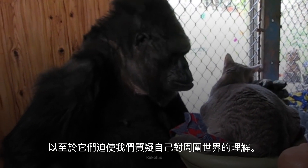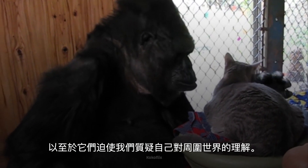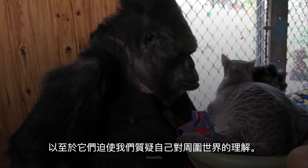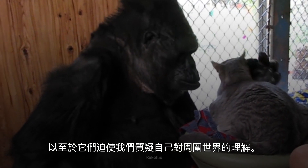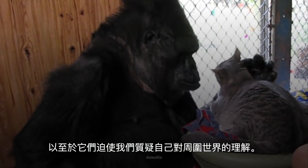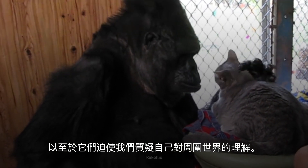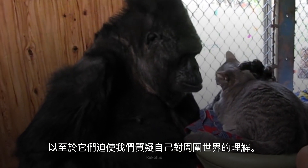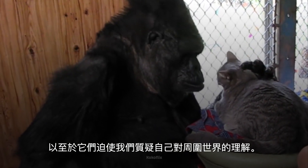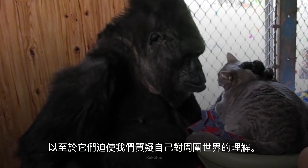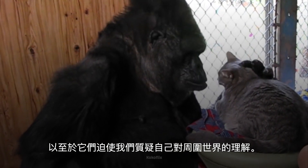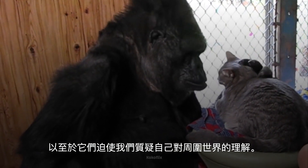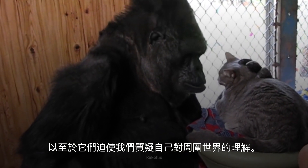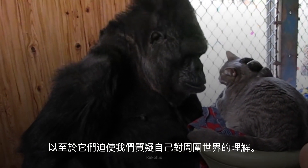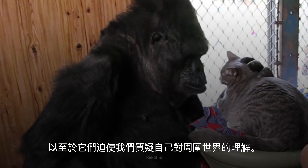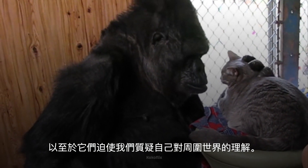understanding of the world around us.